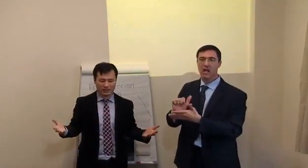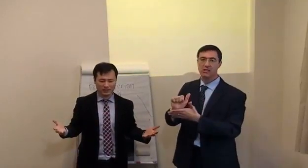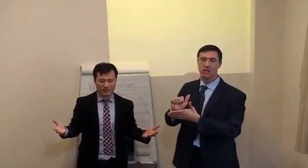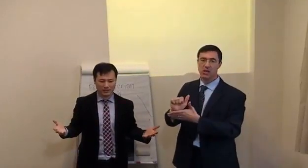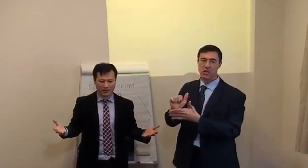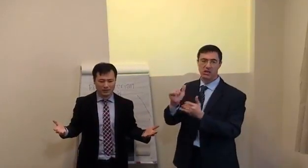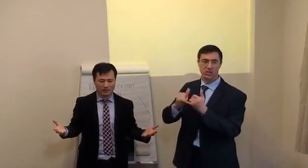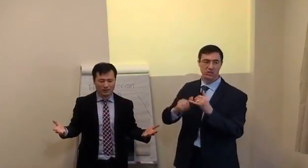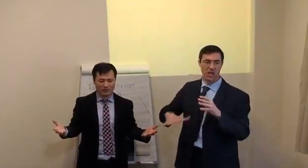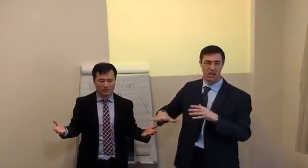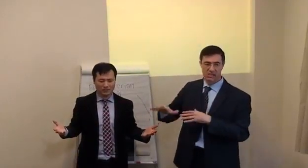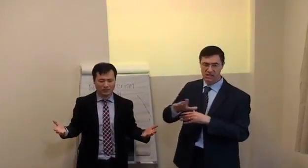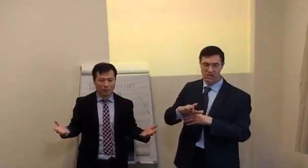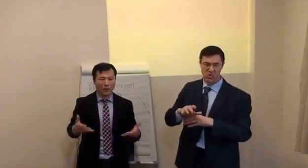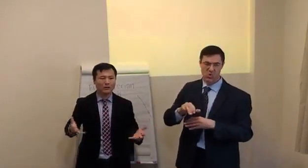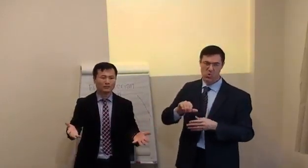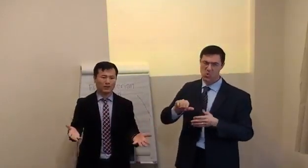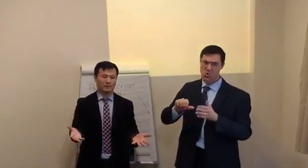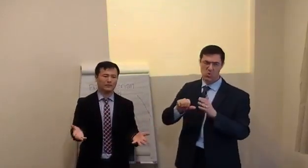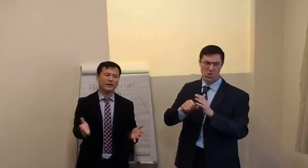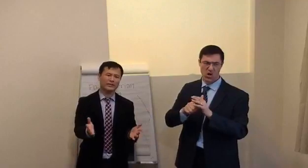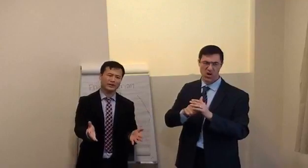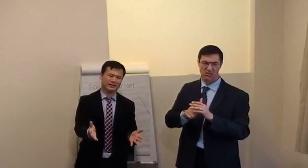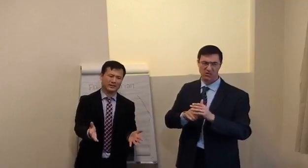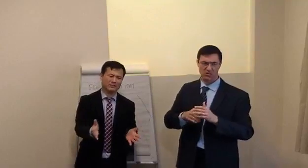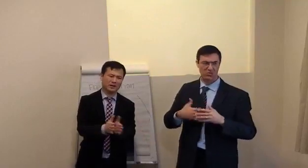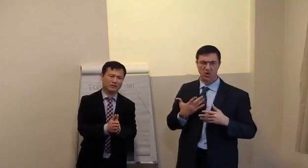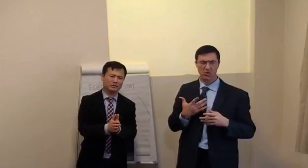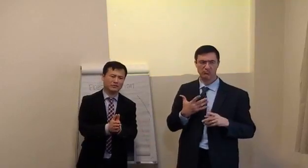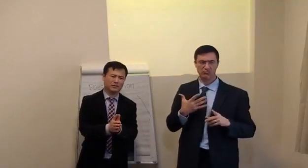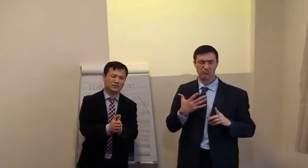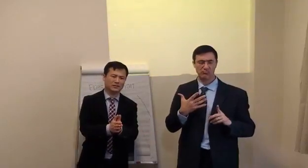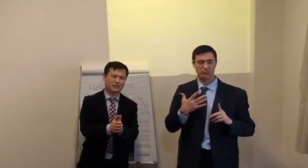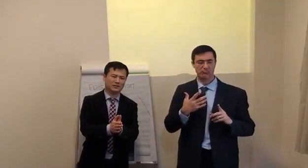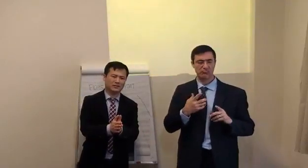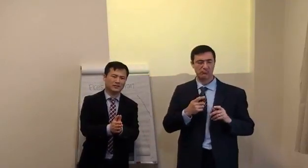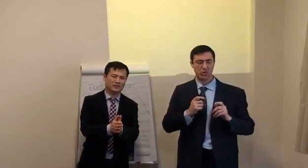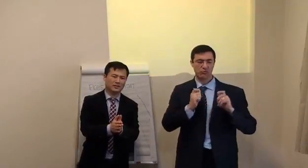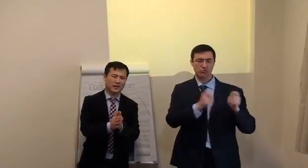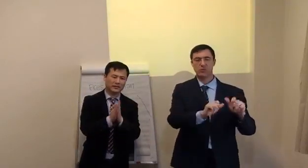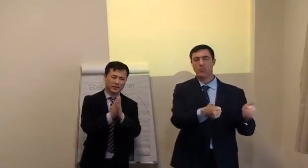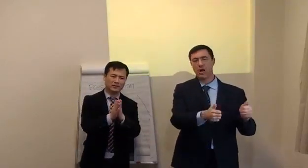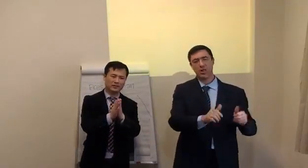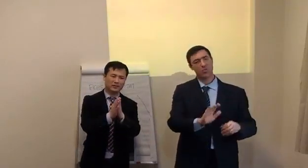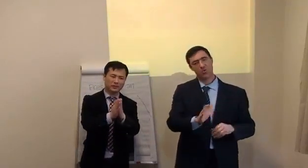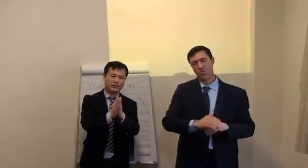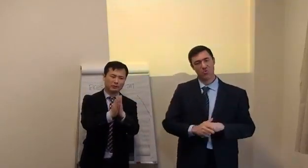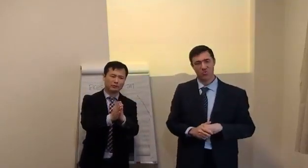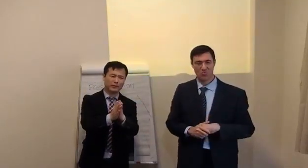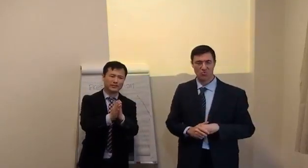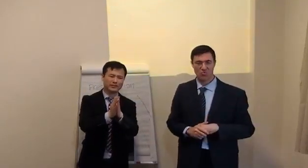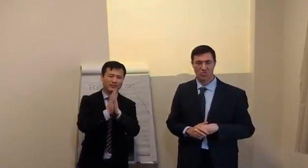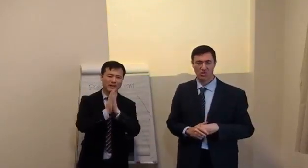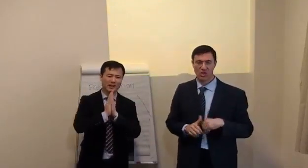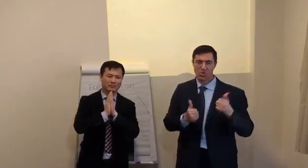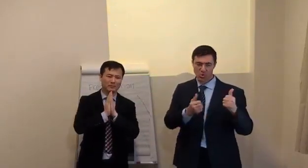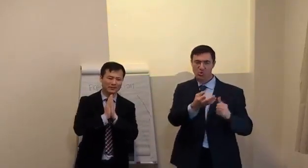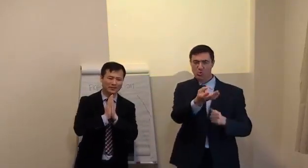society no welcome them. Very, very sad, my country. I think you have a very good question. I'm burdened